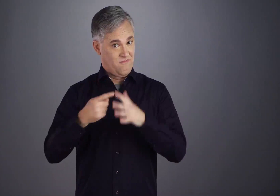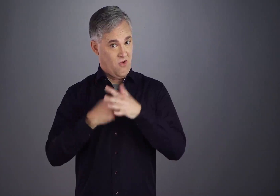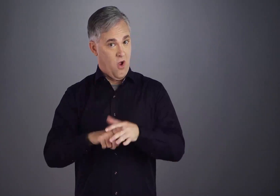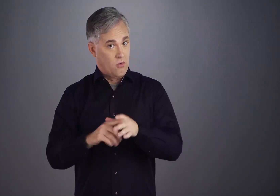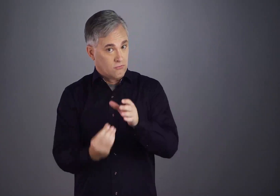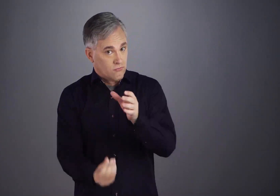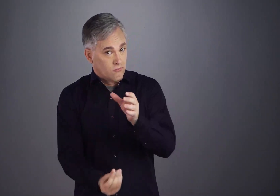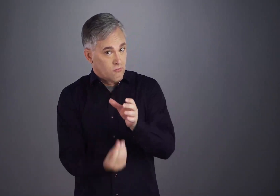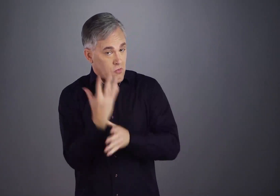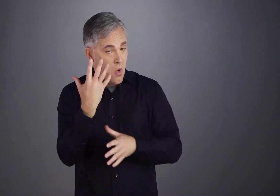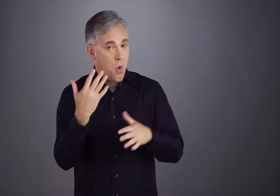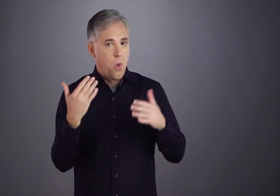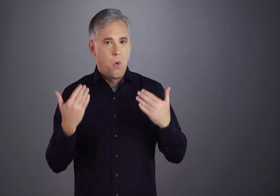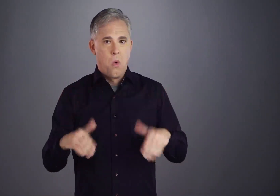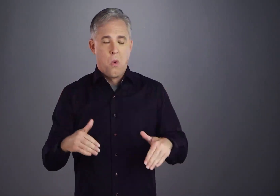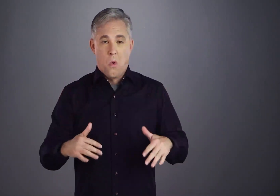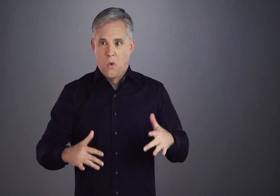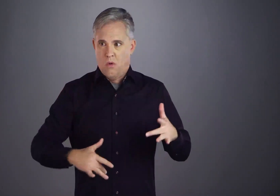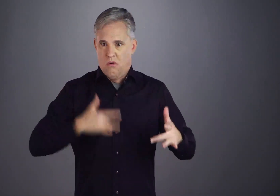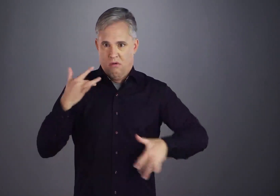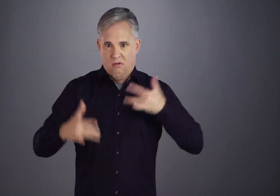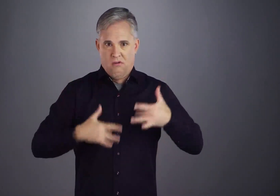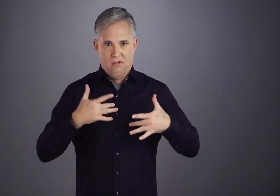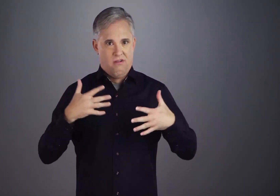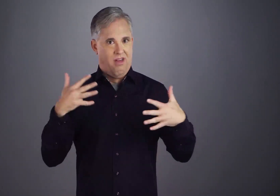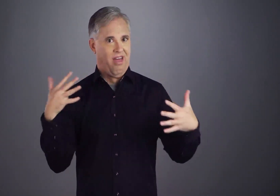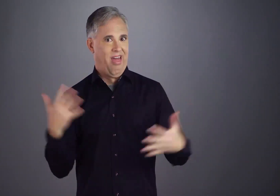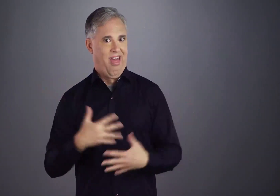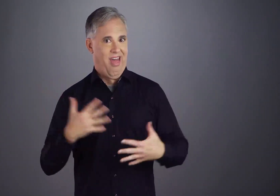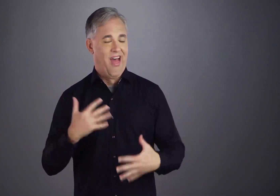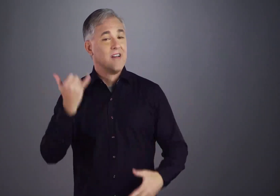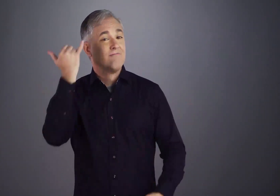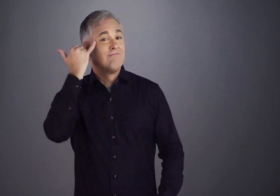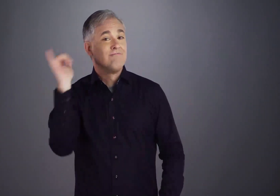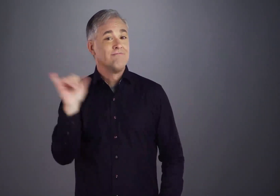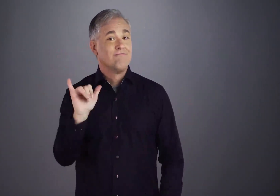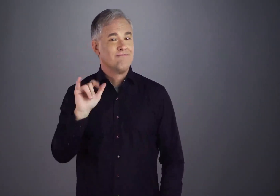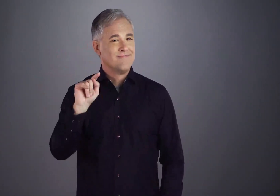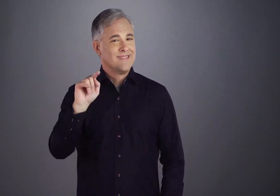Our society then entered a fearsome and exciting adolescent period.